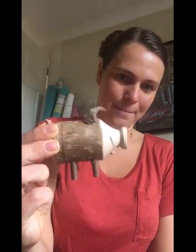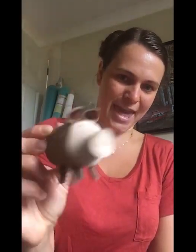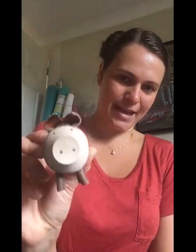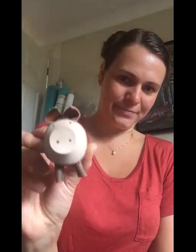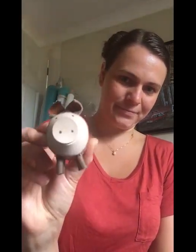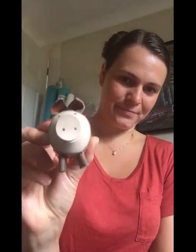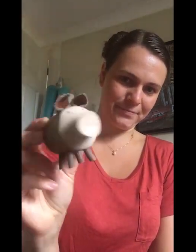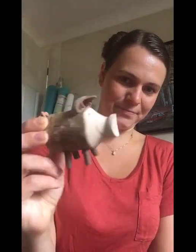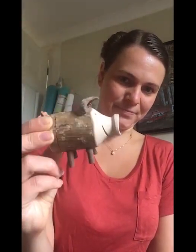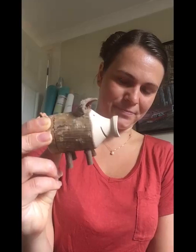pig.